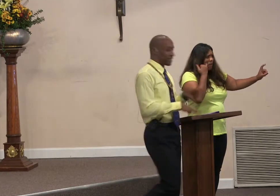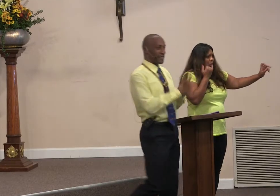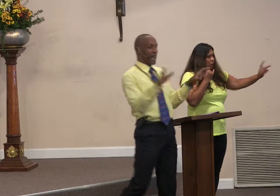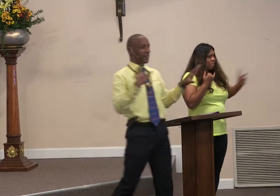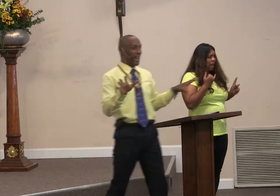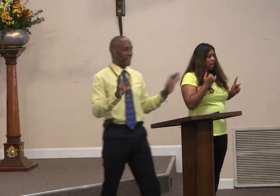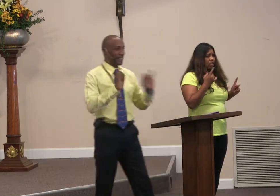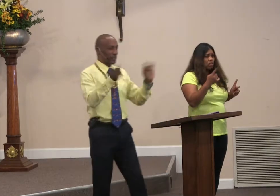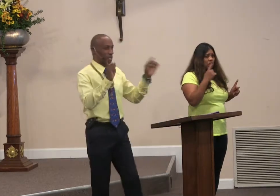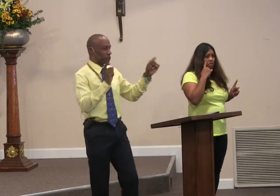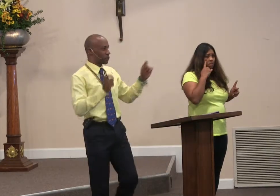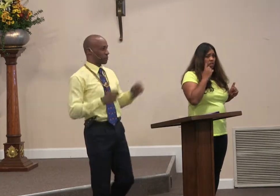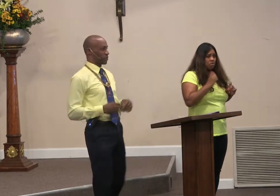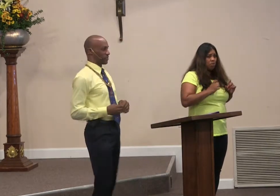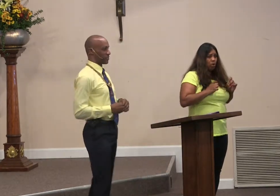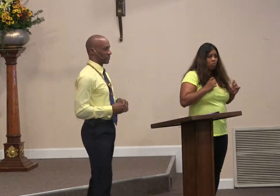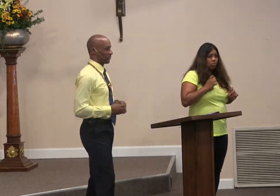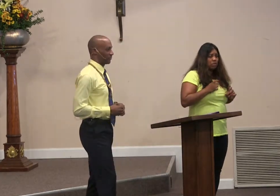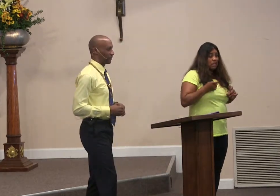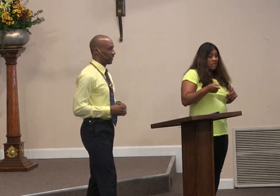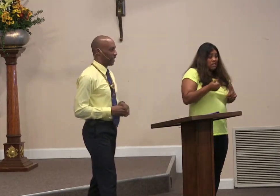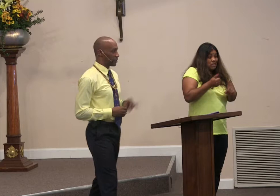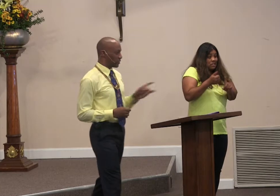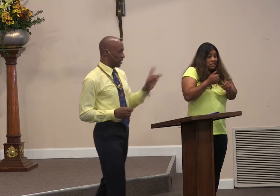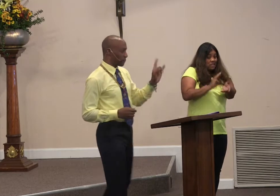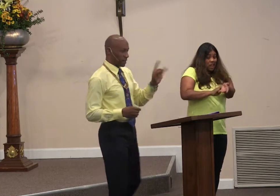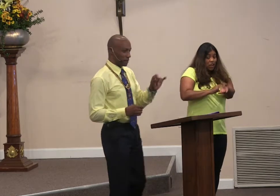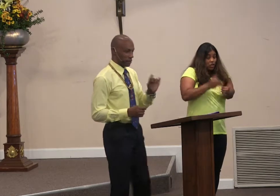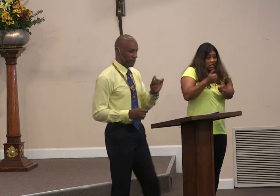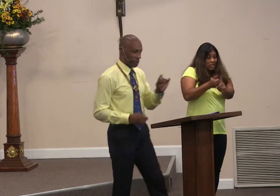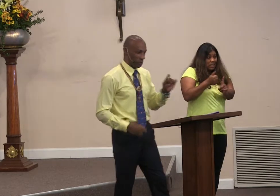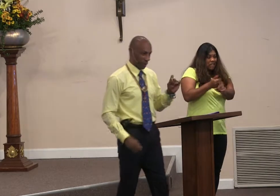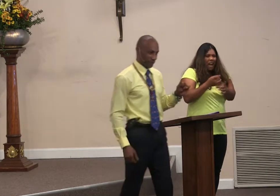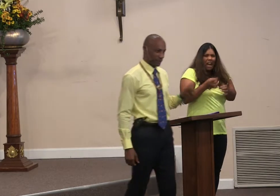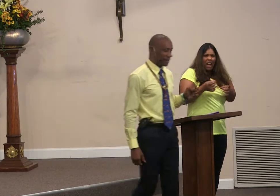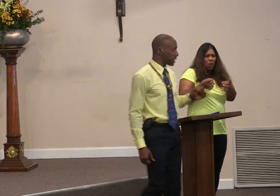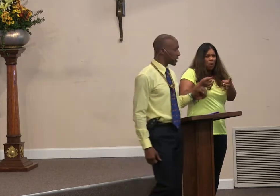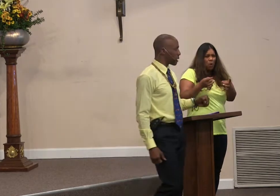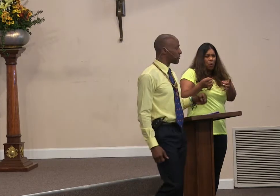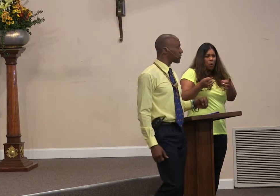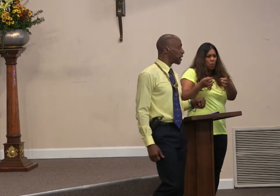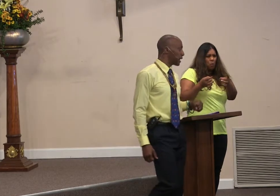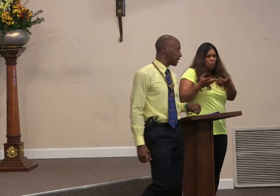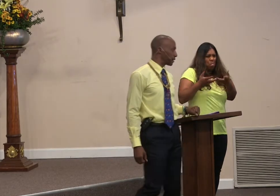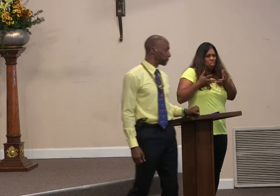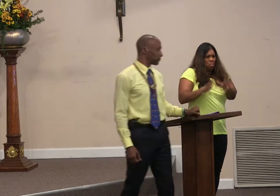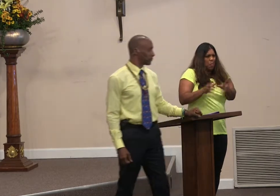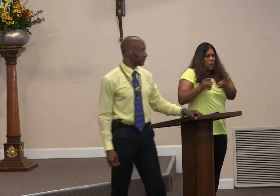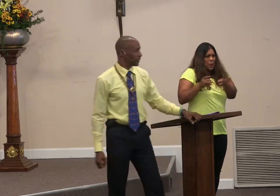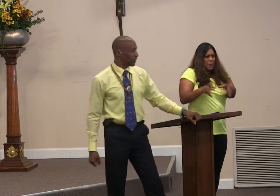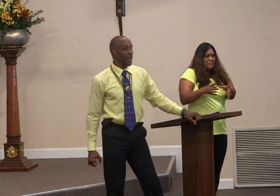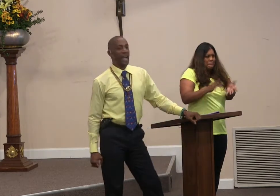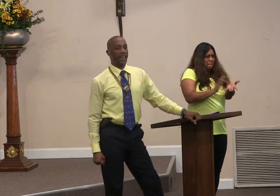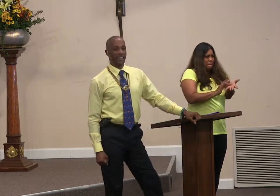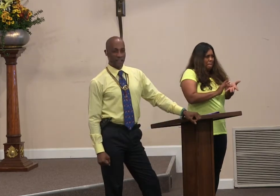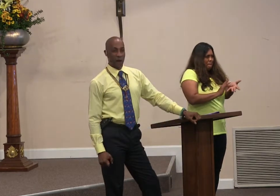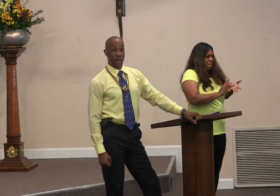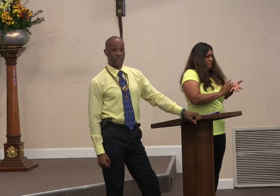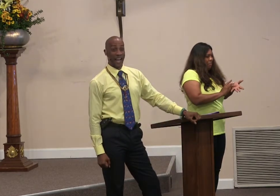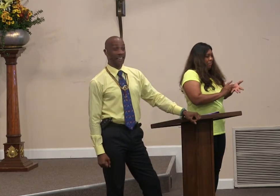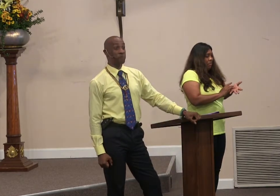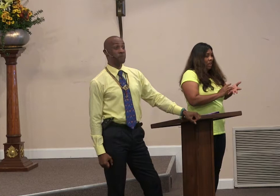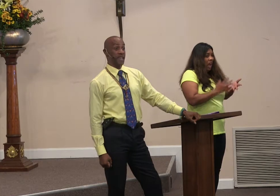doctor does not like giving prescriptions. And she said, I'm tempted to write you one because I'm afraid. And